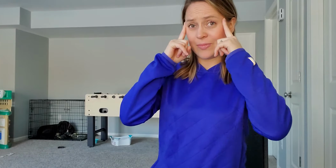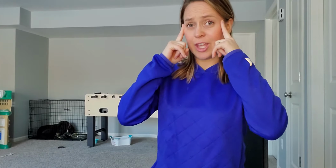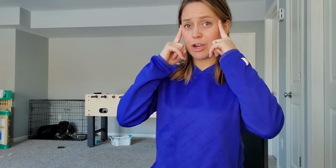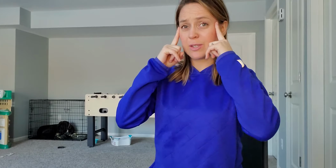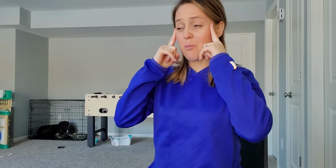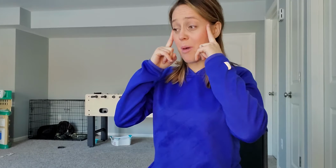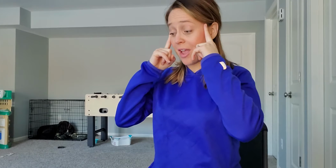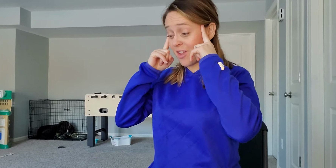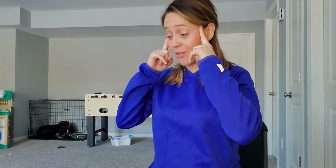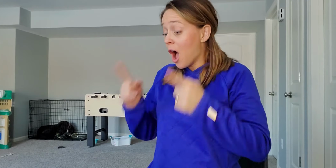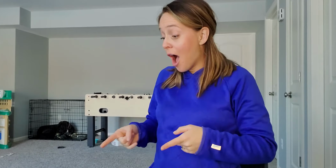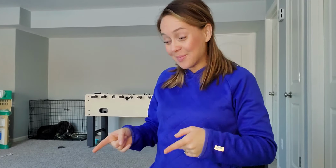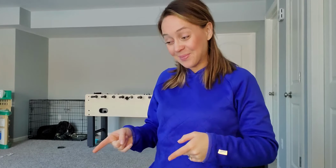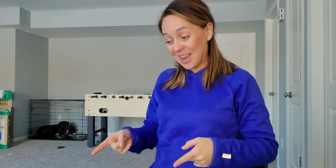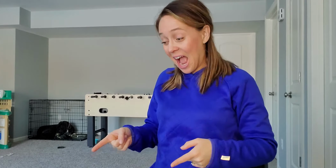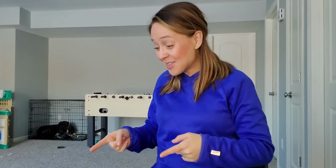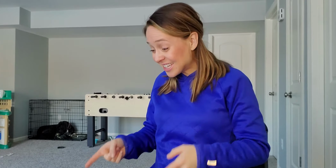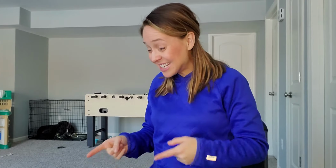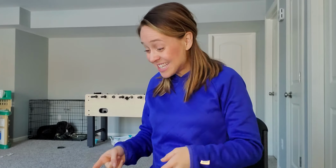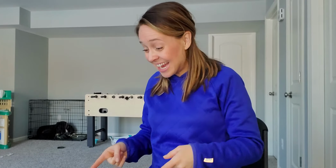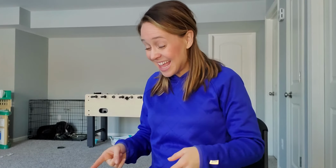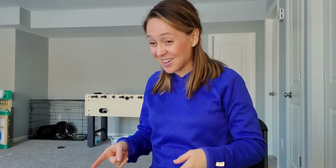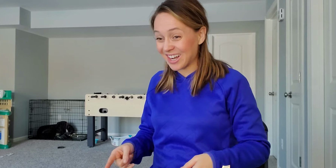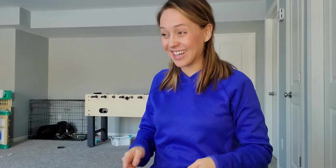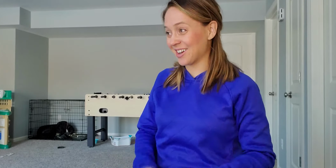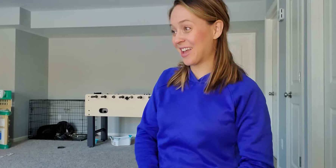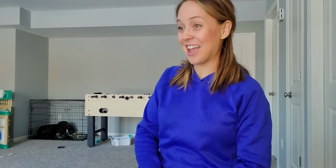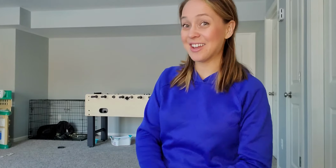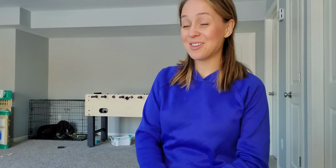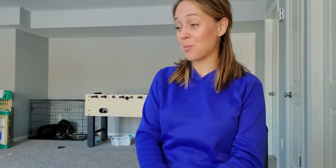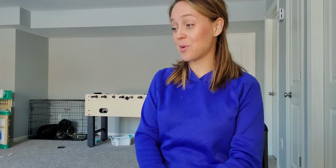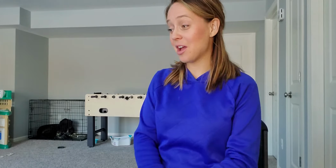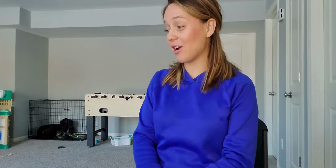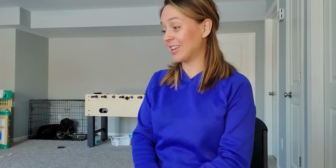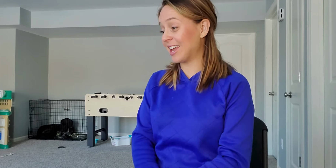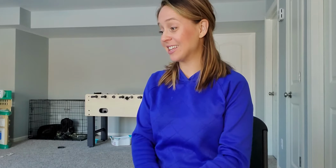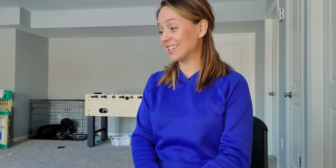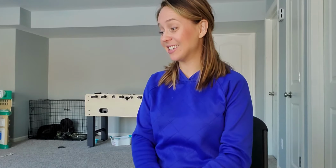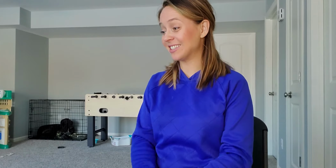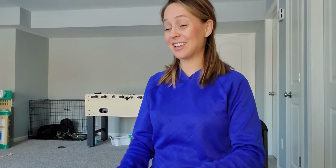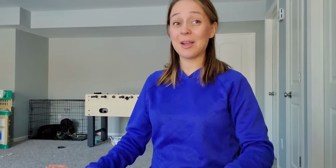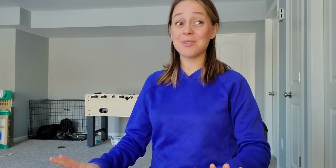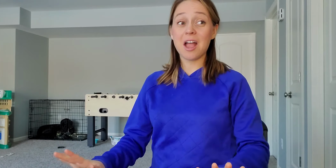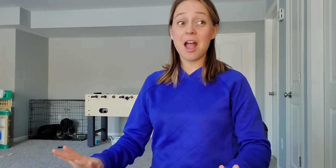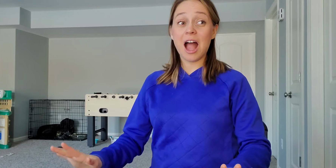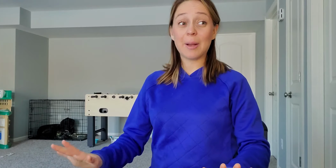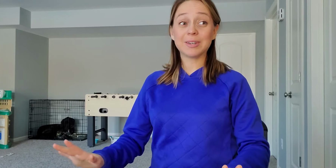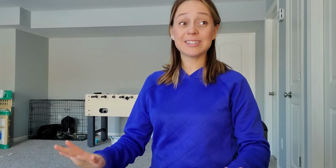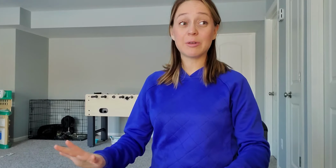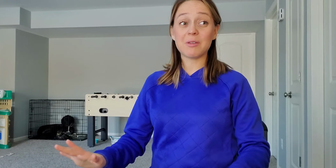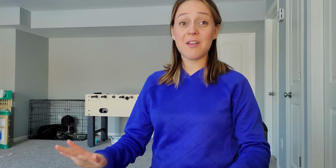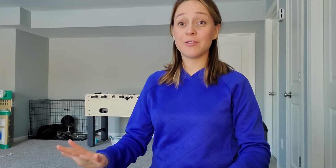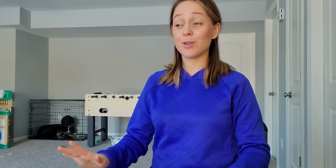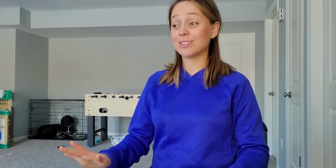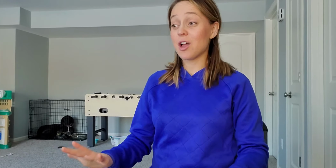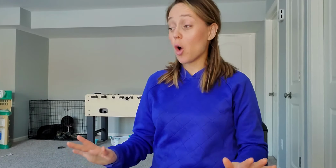Here are some of my favorite. I was going to sign that one. Okay, Creel already guessed it. Okay, I'm going to sign one of my favorite foods. One